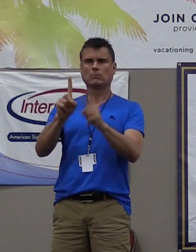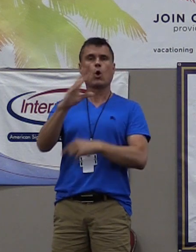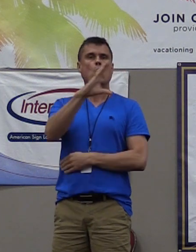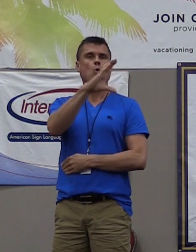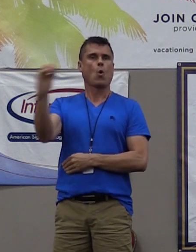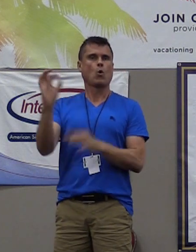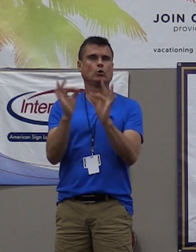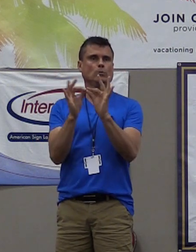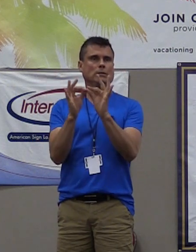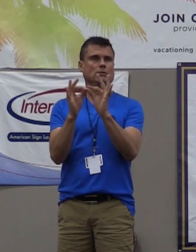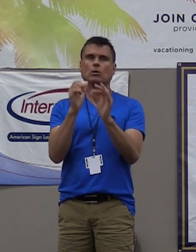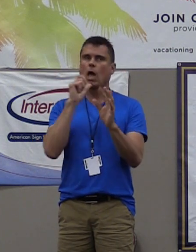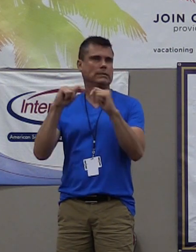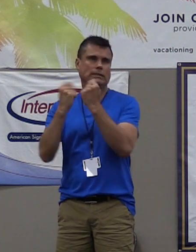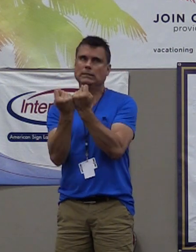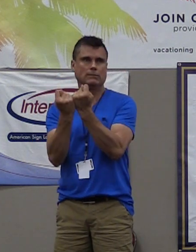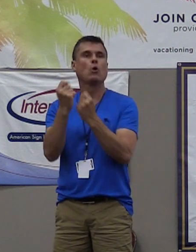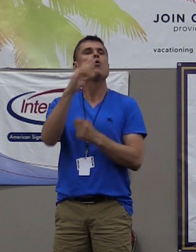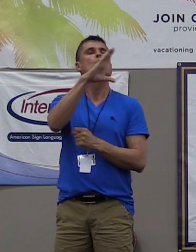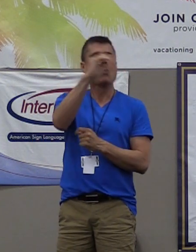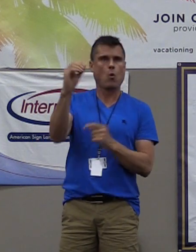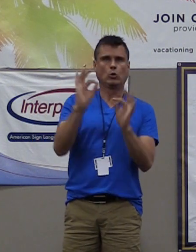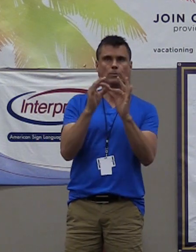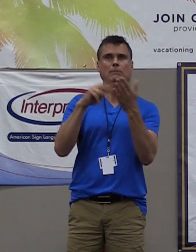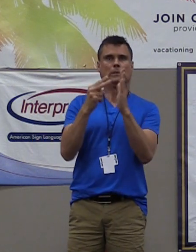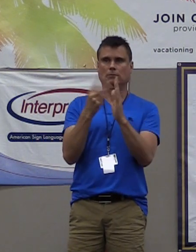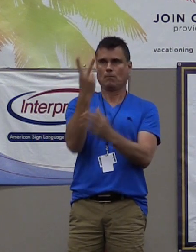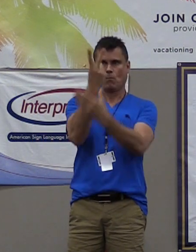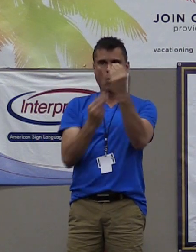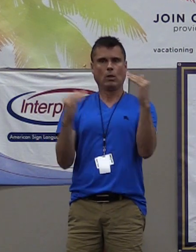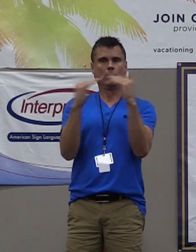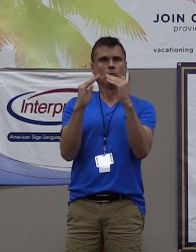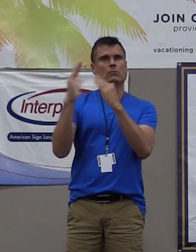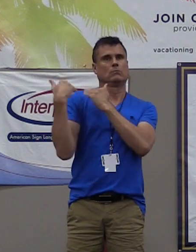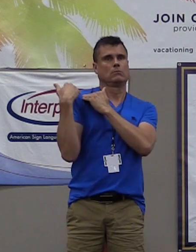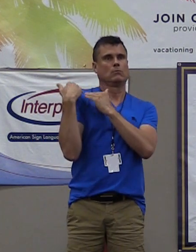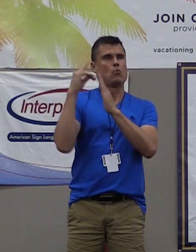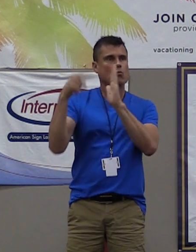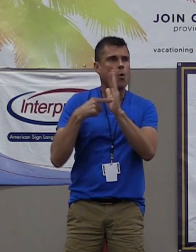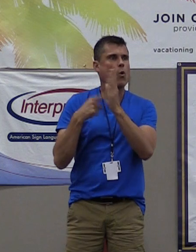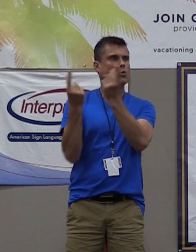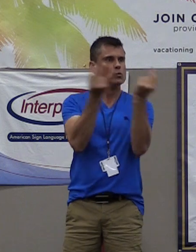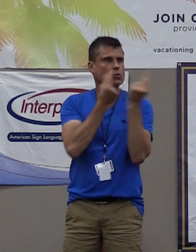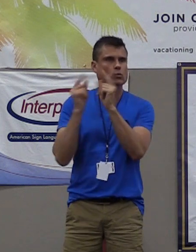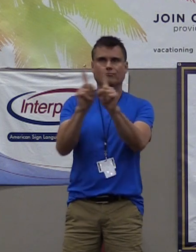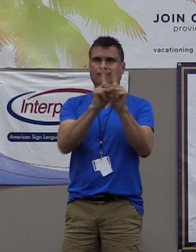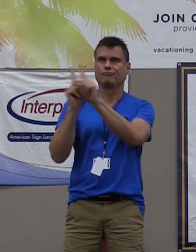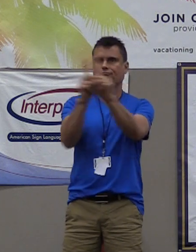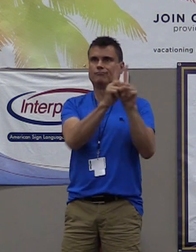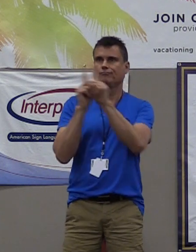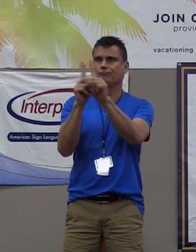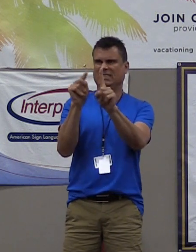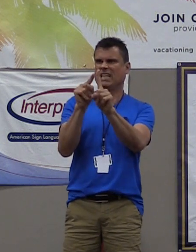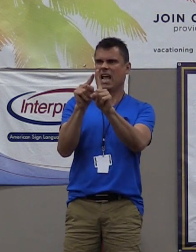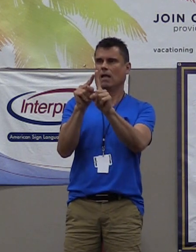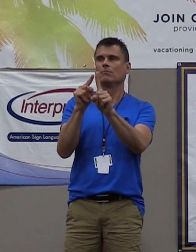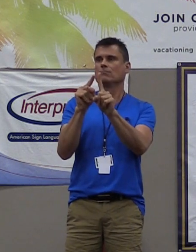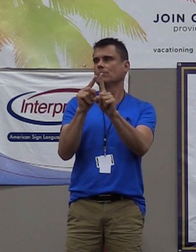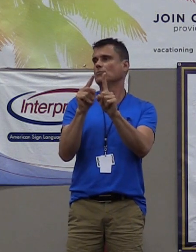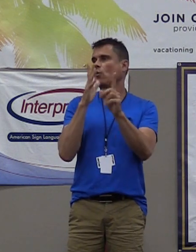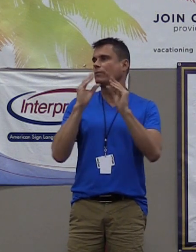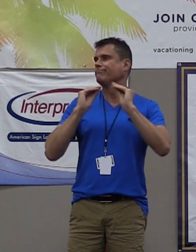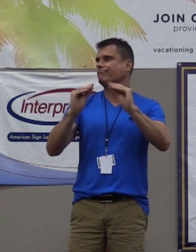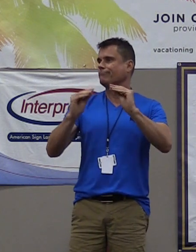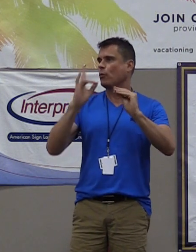a hearing interpreter, and how are we co-interpreting, not teaming. It means we're both equal, we both have roles, what